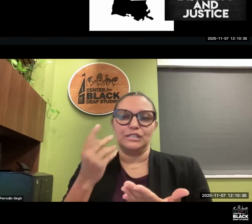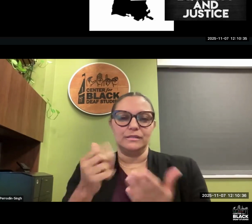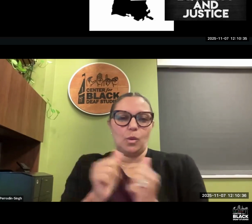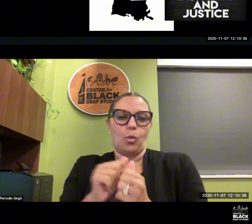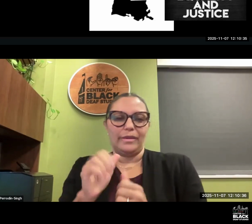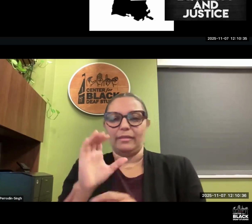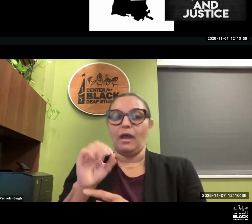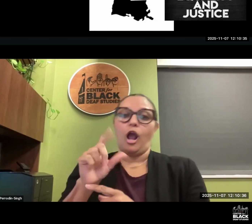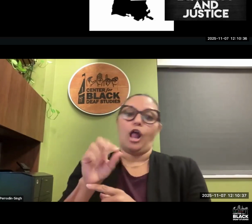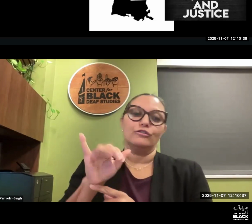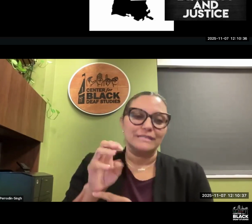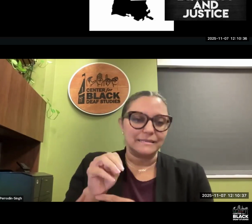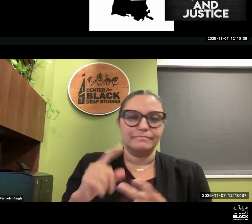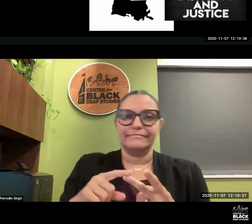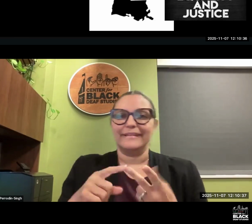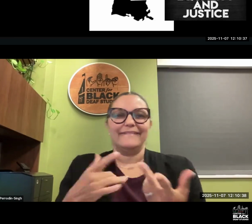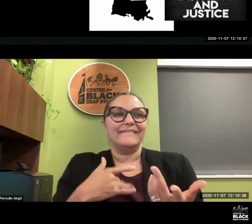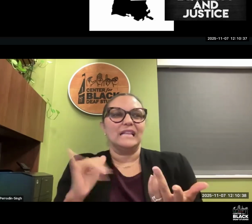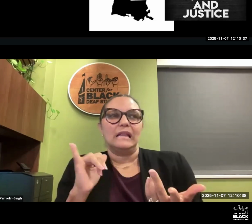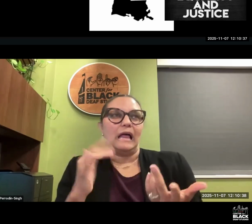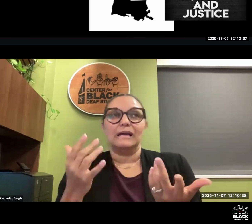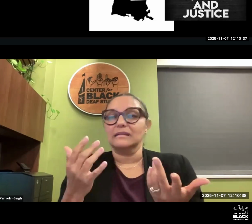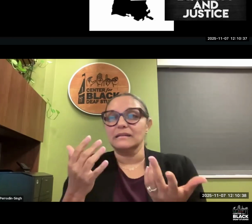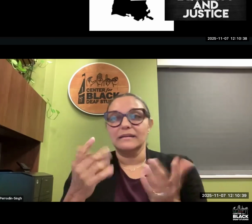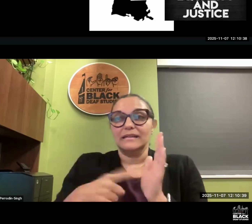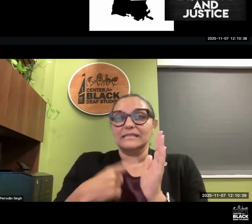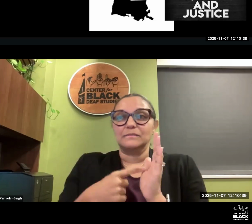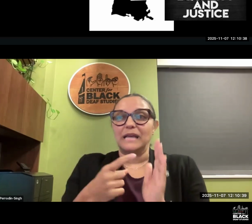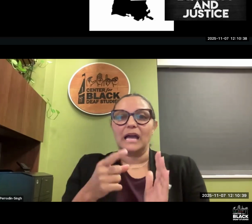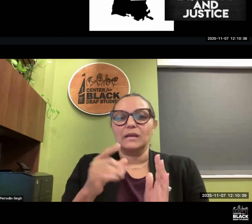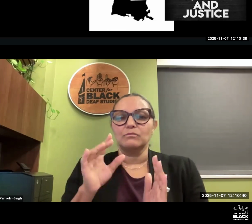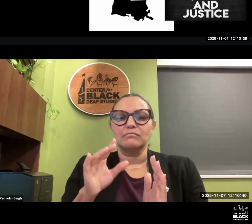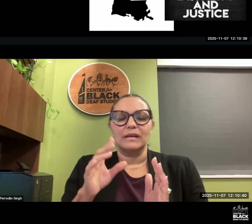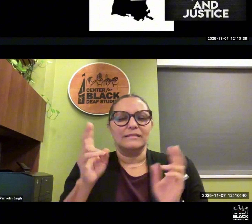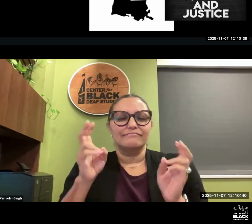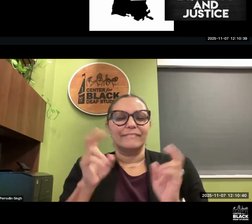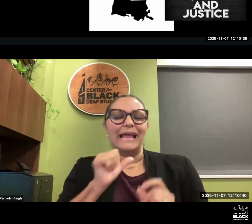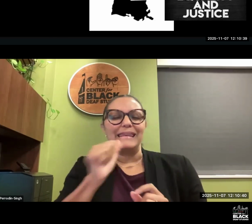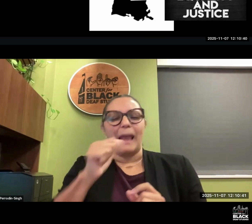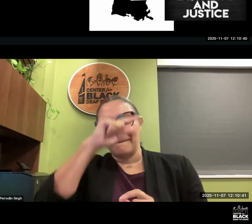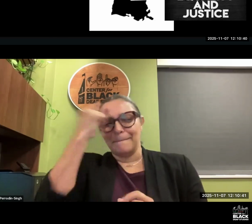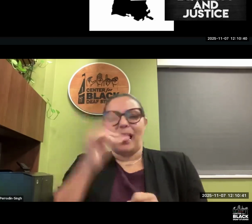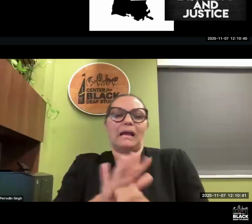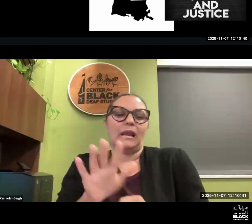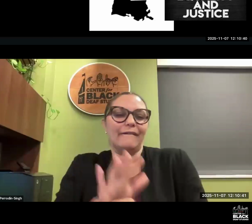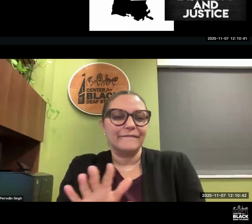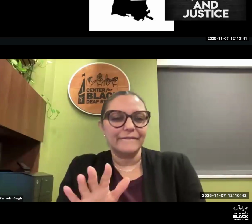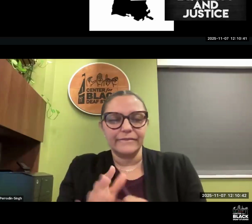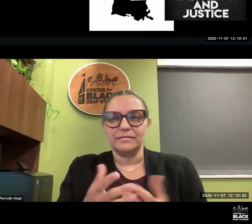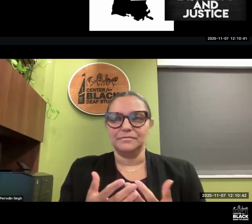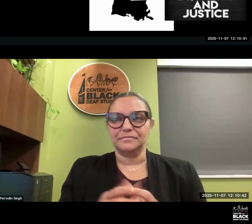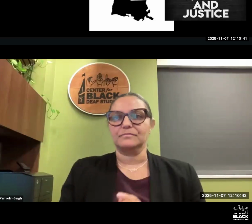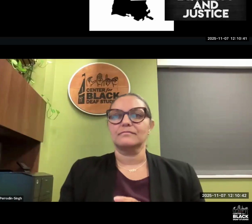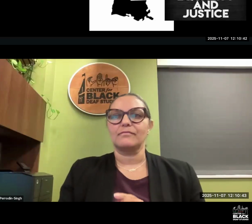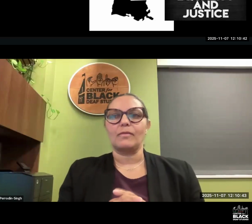experiencing Jim Crow during that time as well. And so experiencing that colorism, feeling